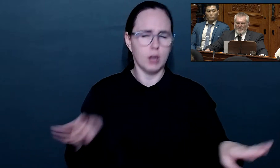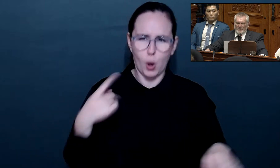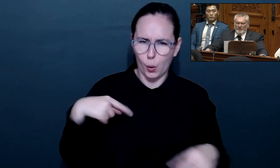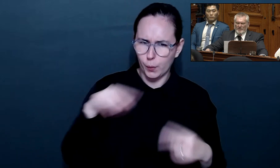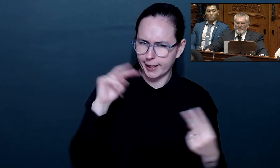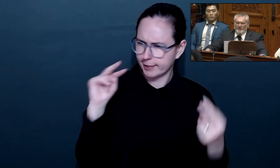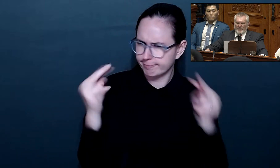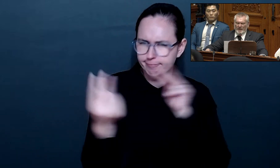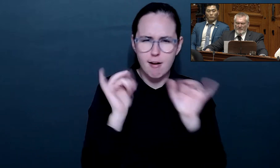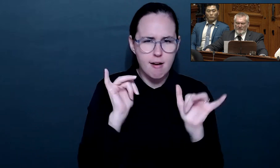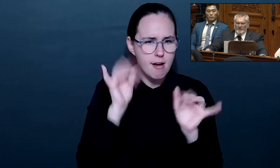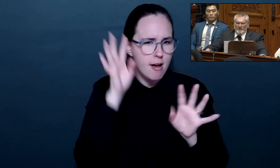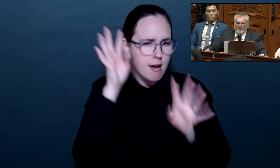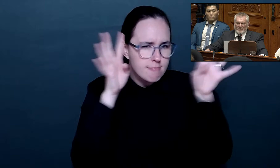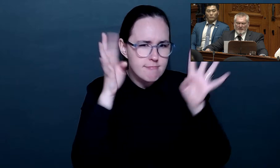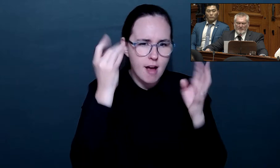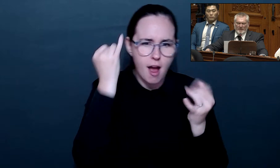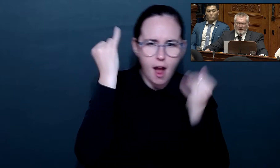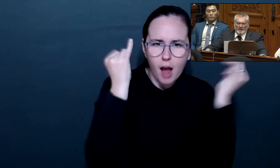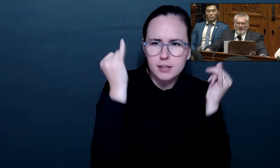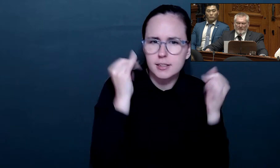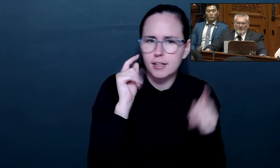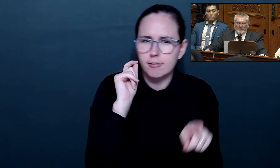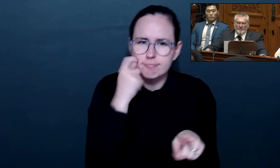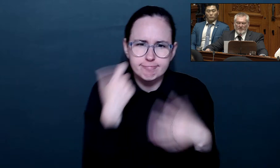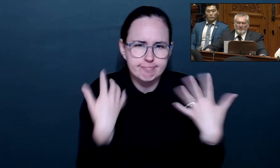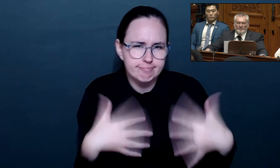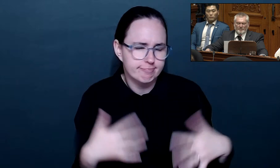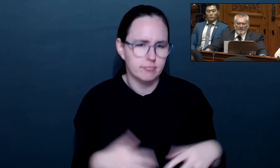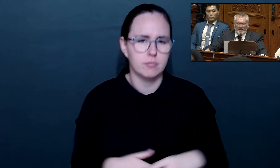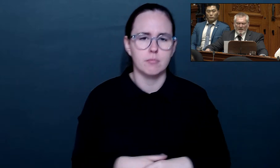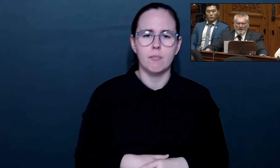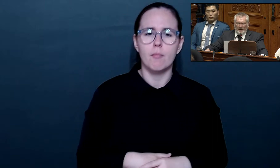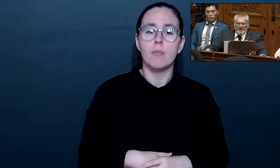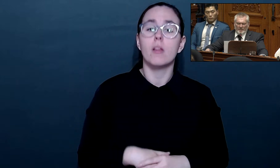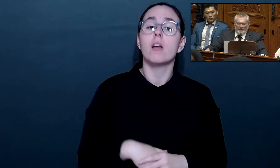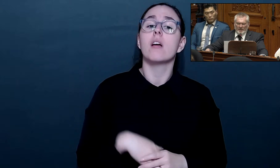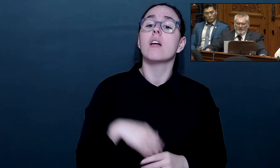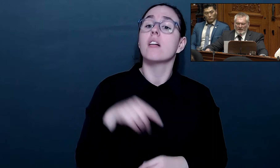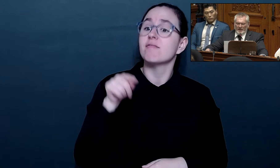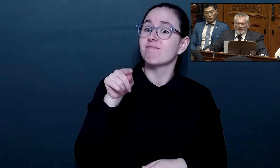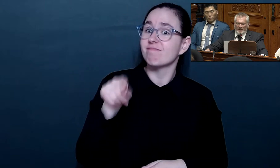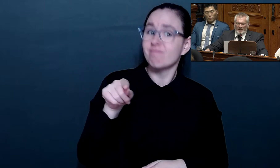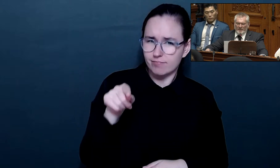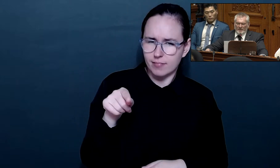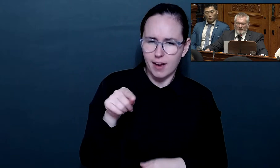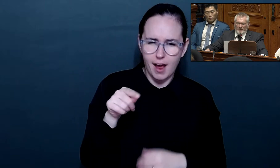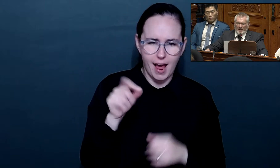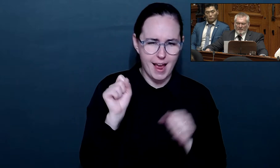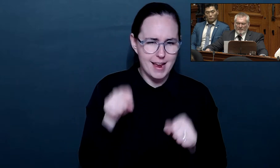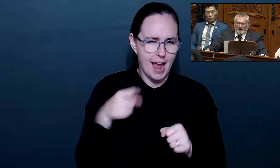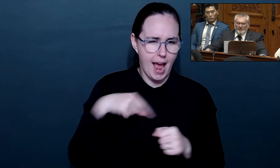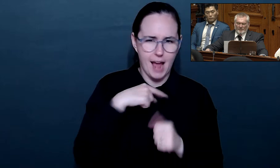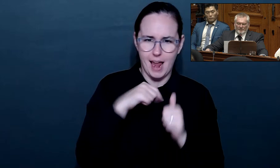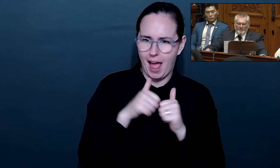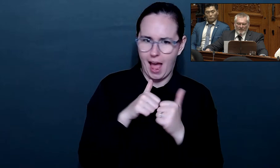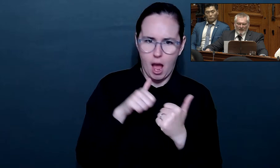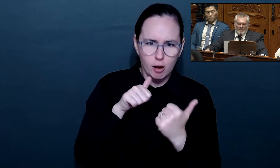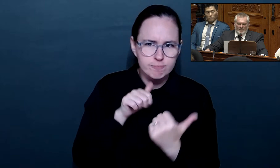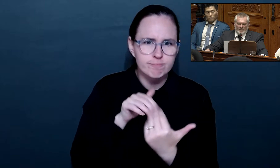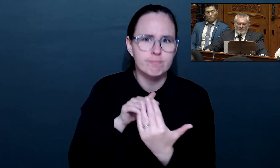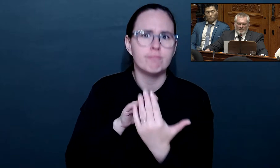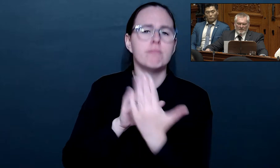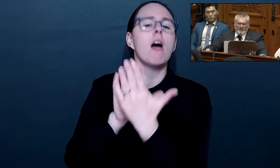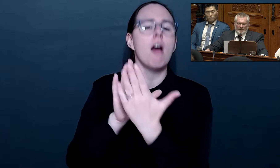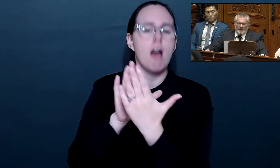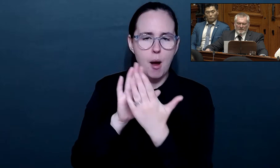direction in terms of advancements in accessibility and inclusion. The commitment to making a difference was palpable, and